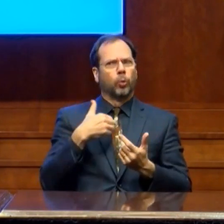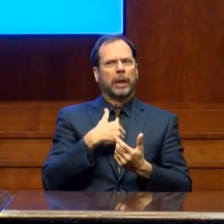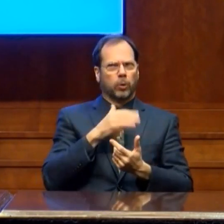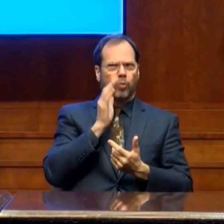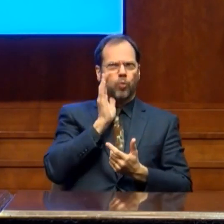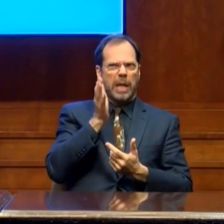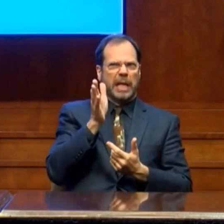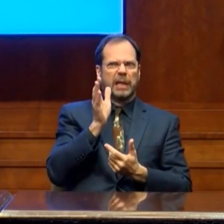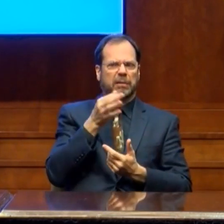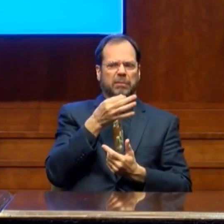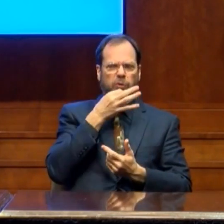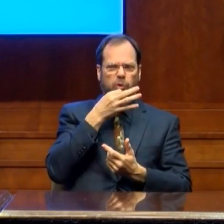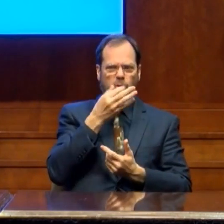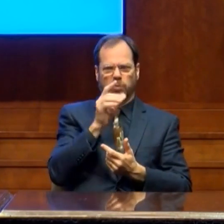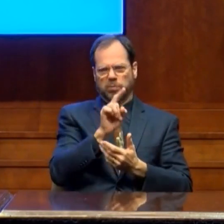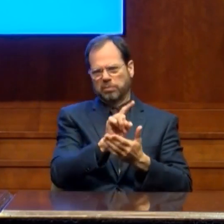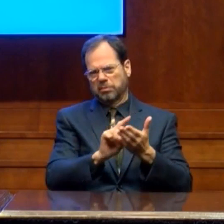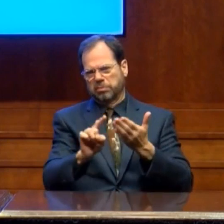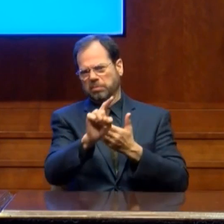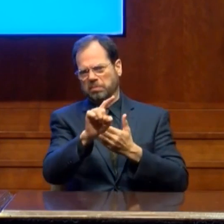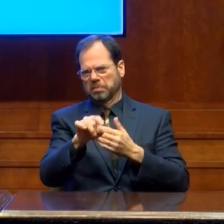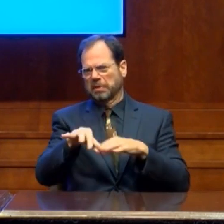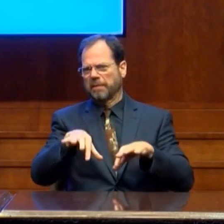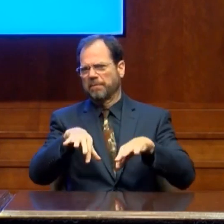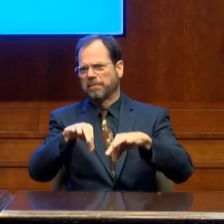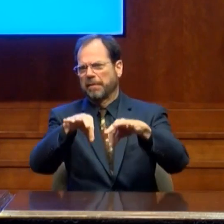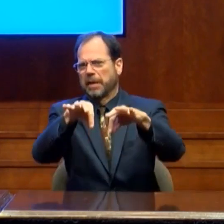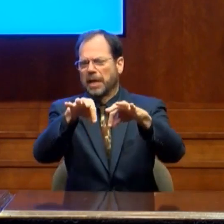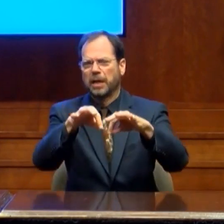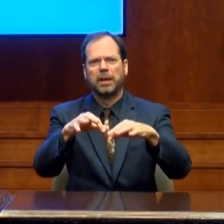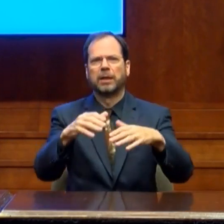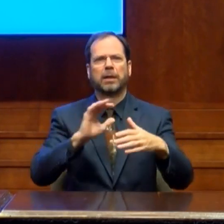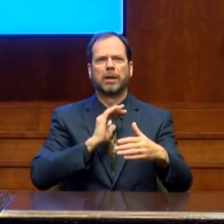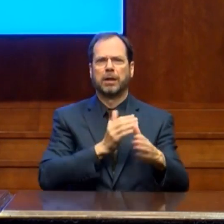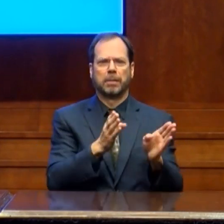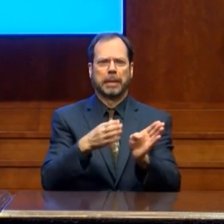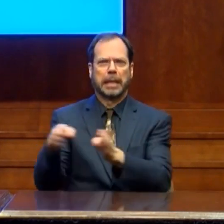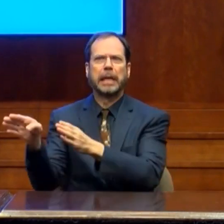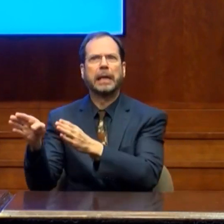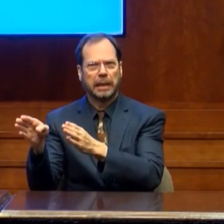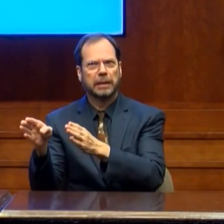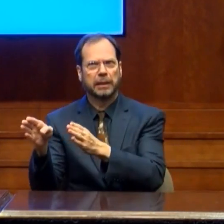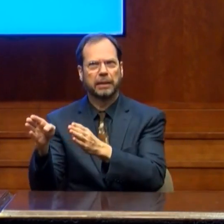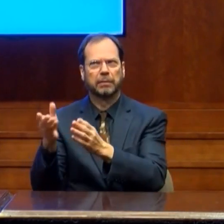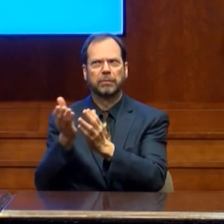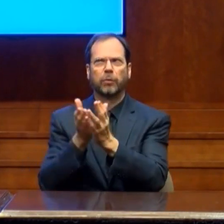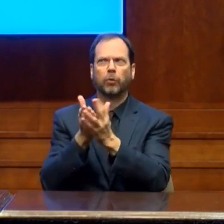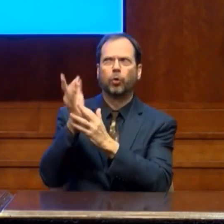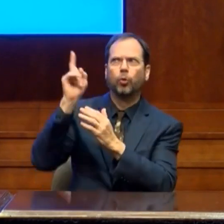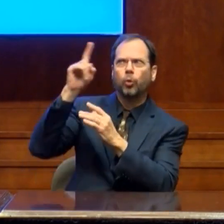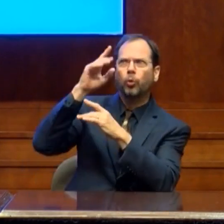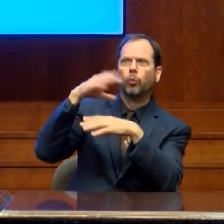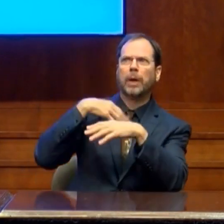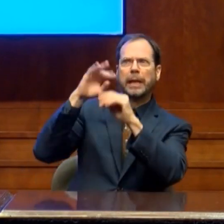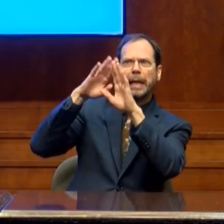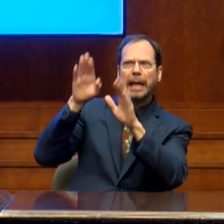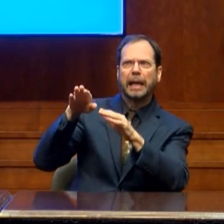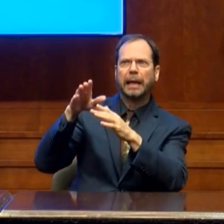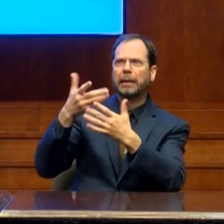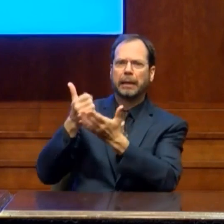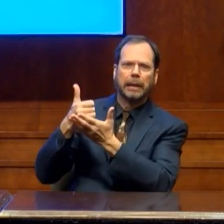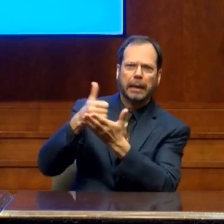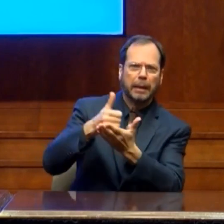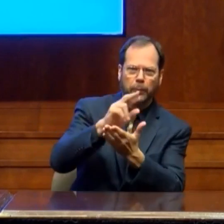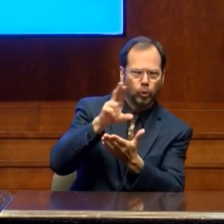more detail in the coming week what the approaches will be by the White House for the United States